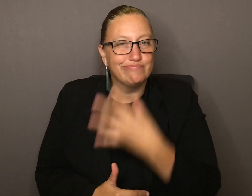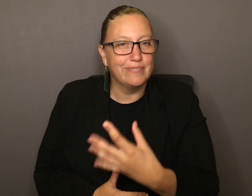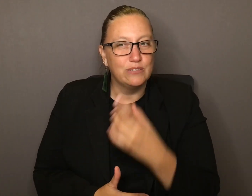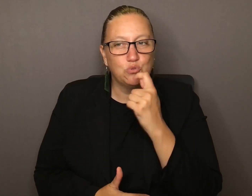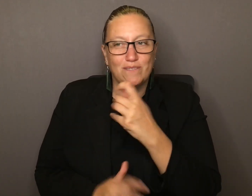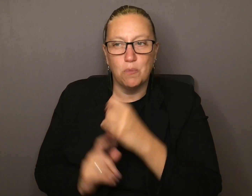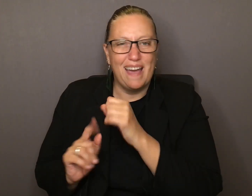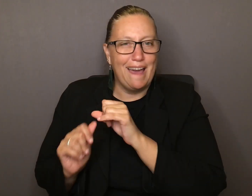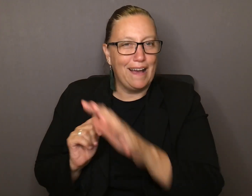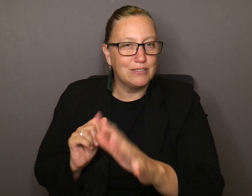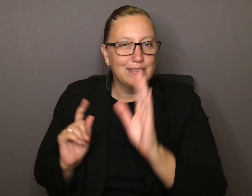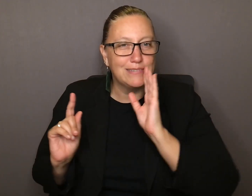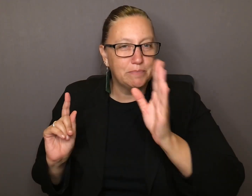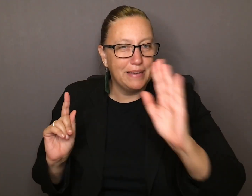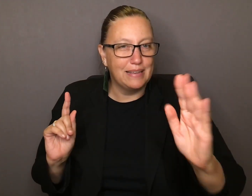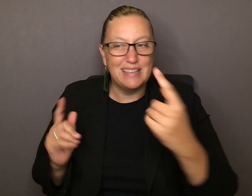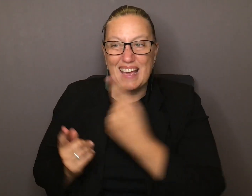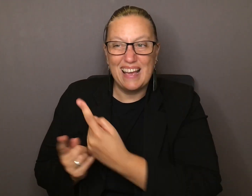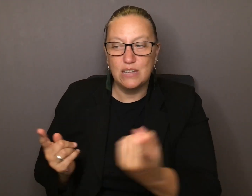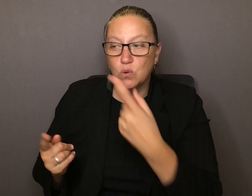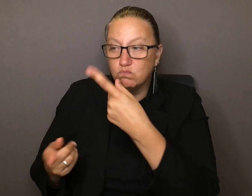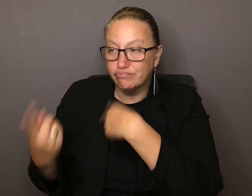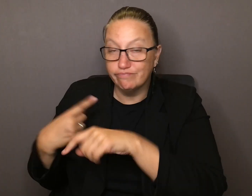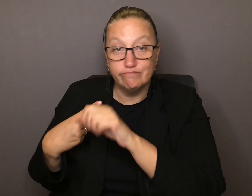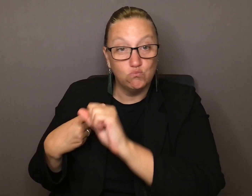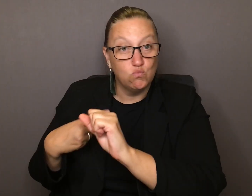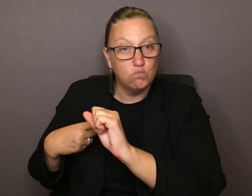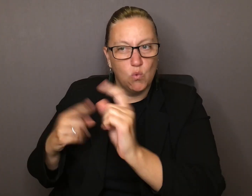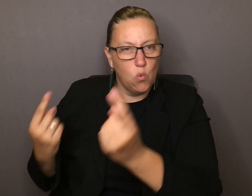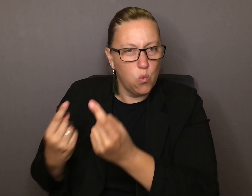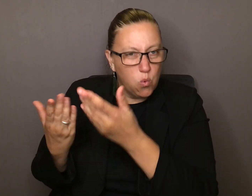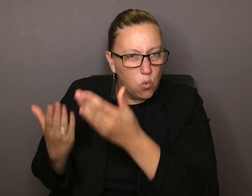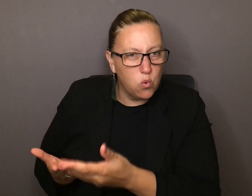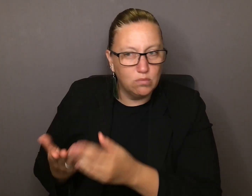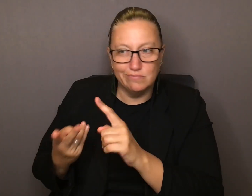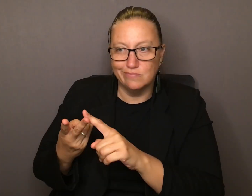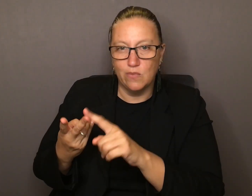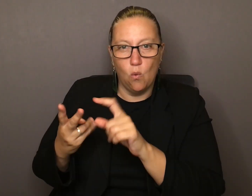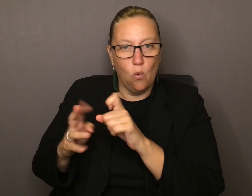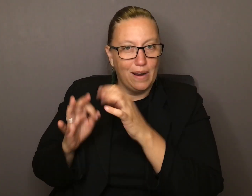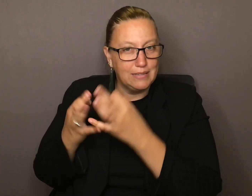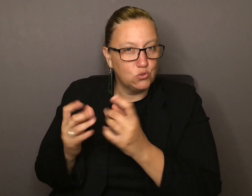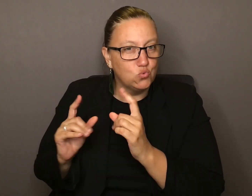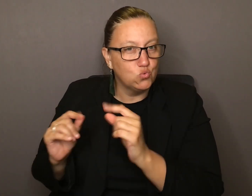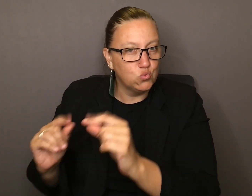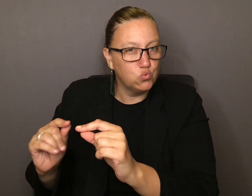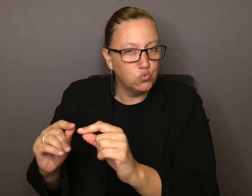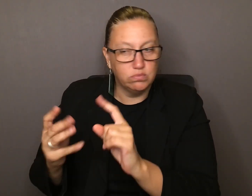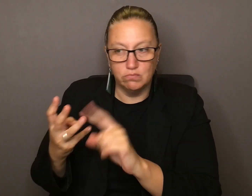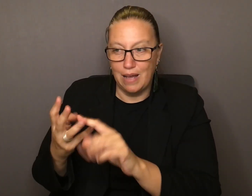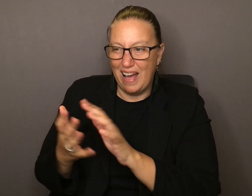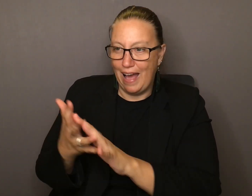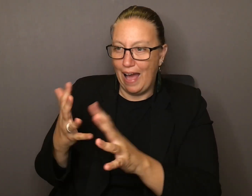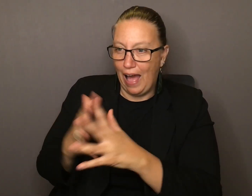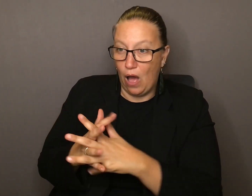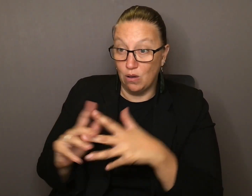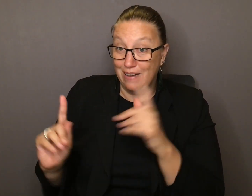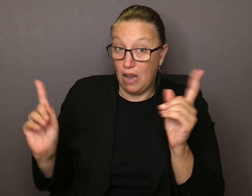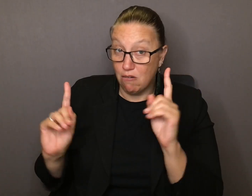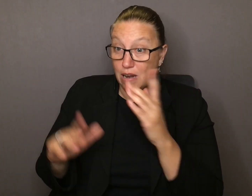tell us about who they are, what their organisation does, how they work or could work with researchers, and one thing